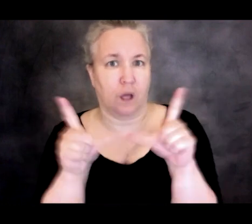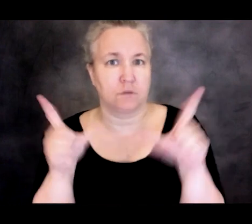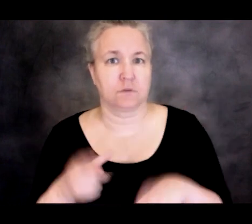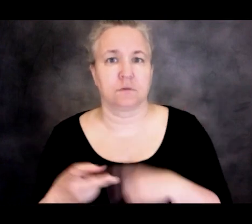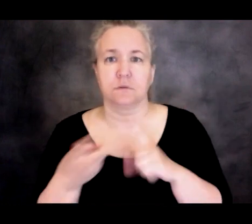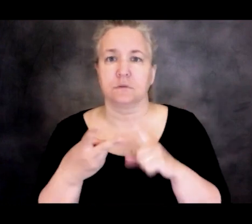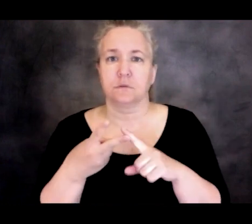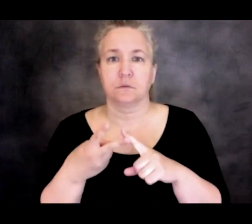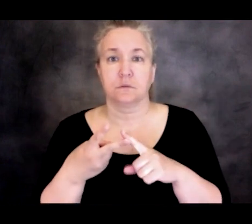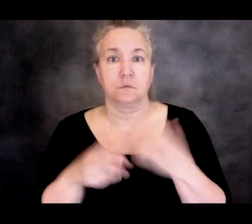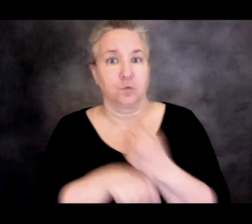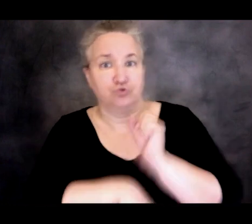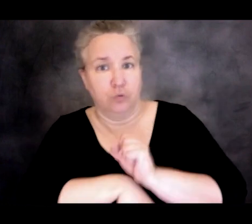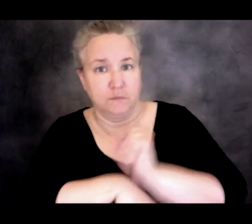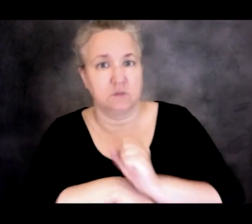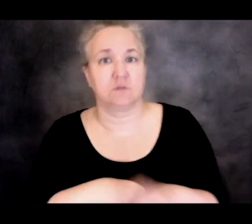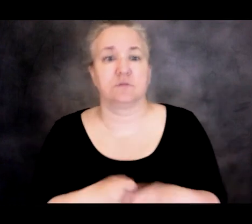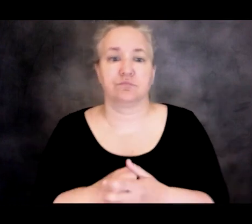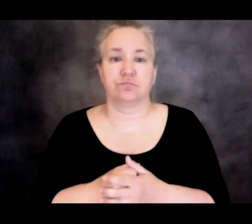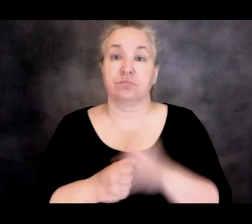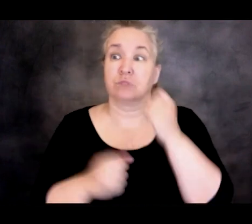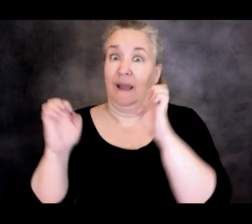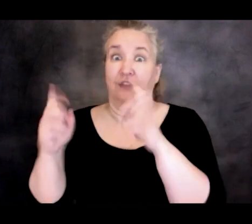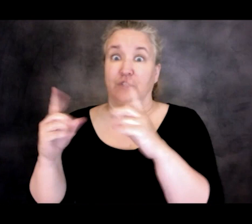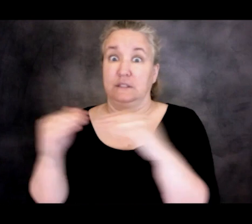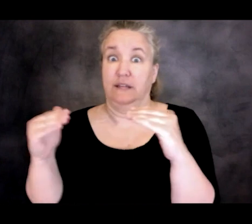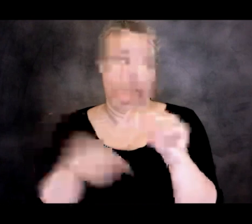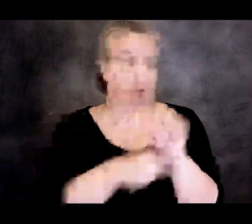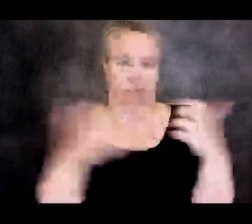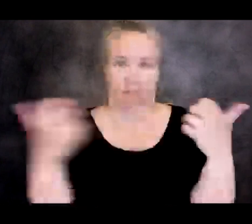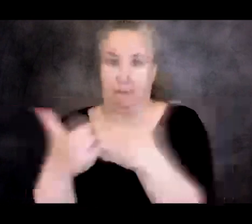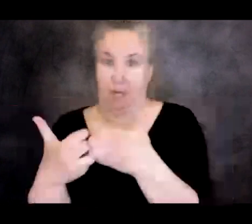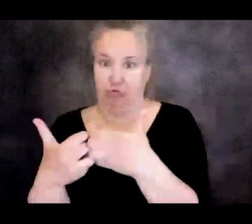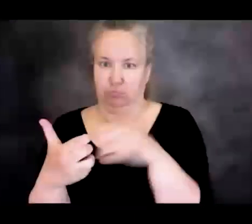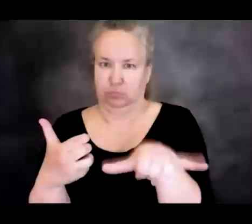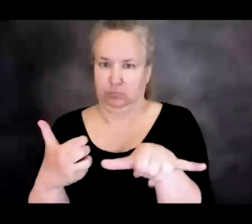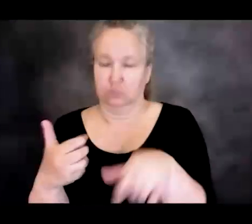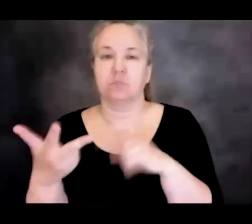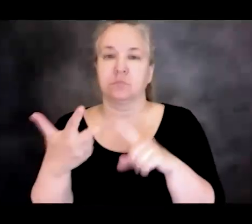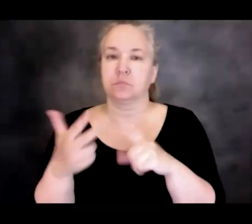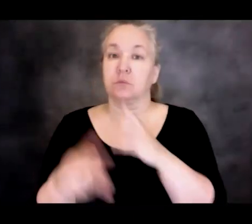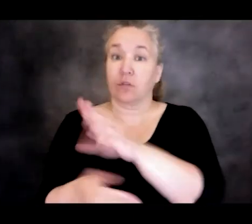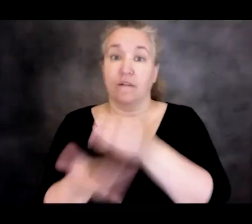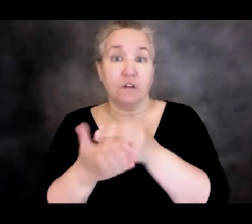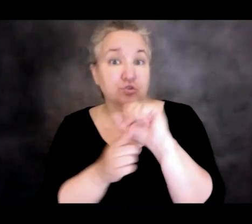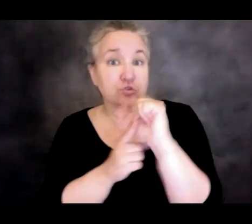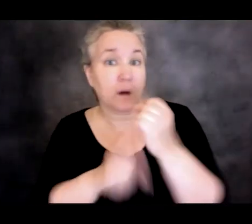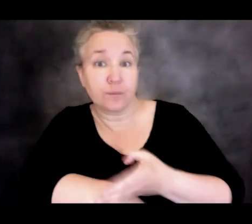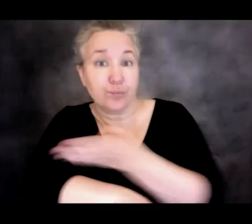obtained employment that matched their education, they had improved their financial